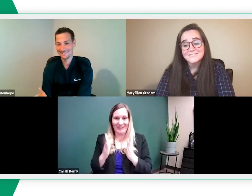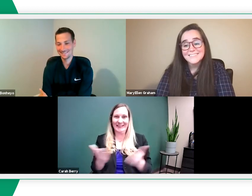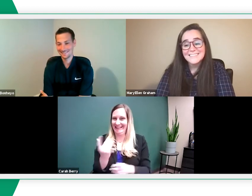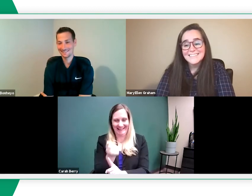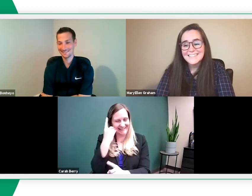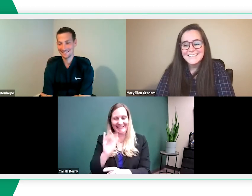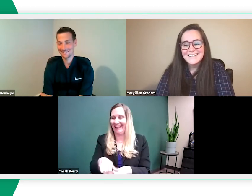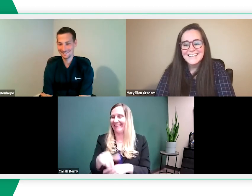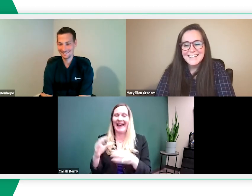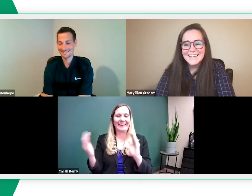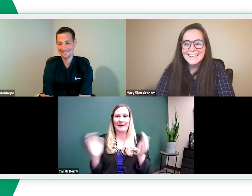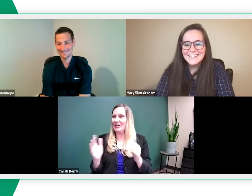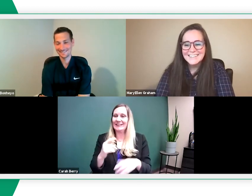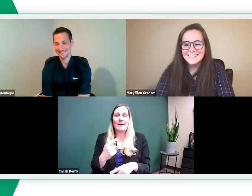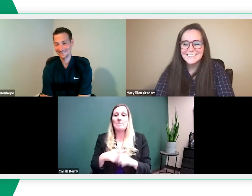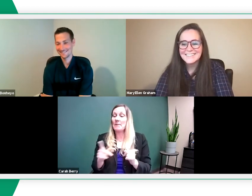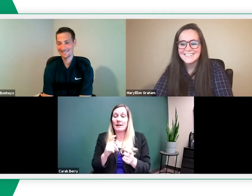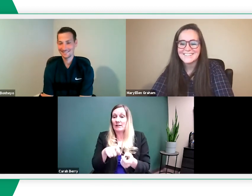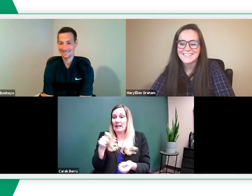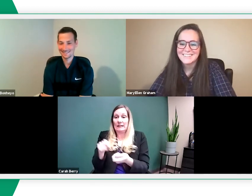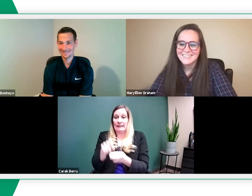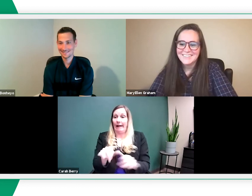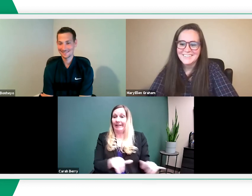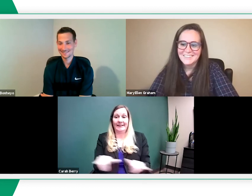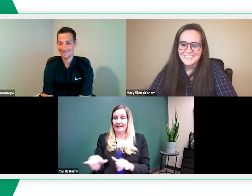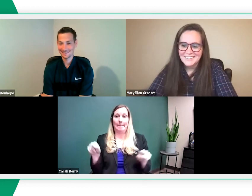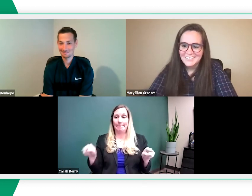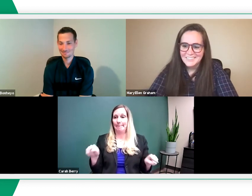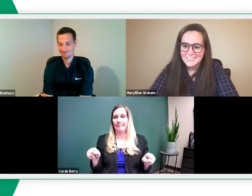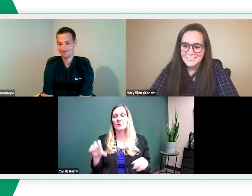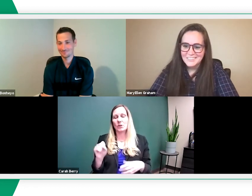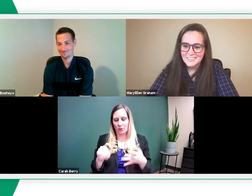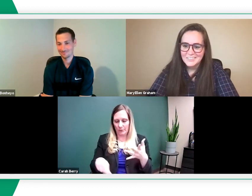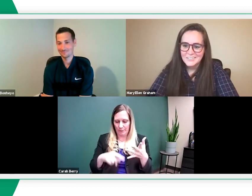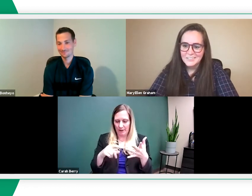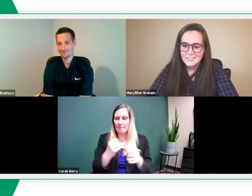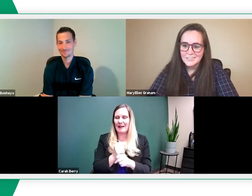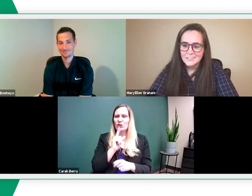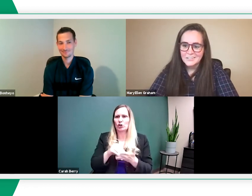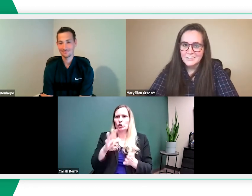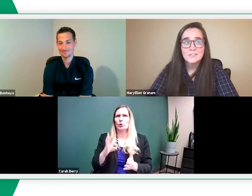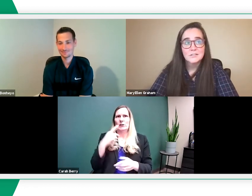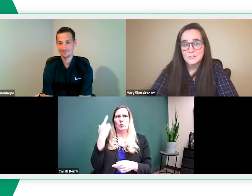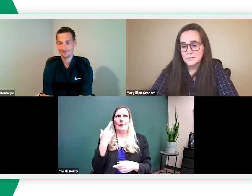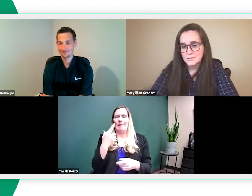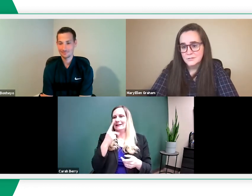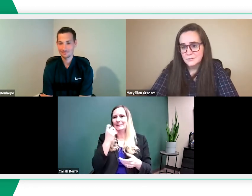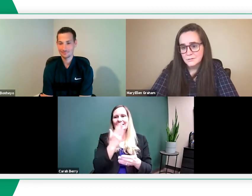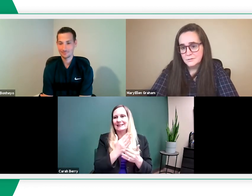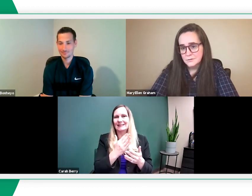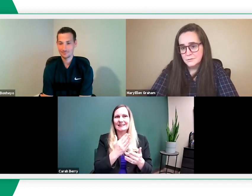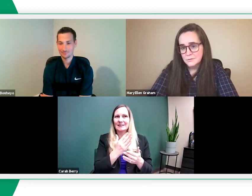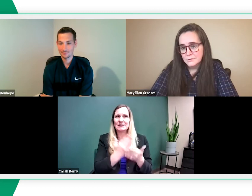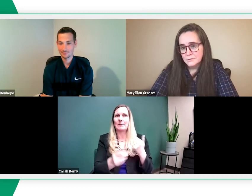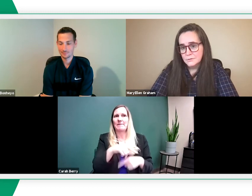That, yeah, exactly. That's the teacher side here. It's going to be completely different. So, but they're not exactly the same. So you want to make sure